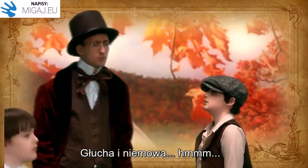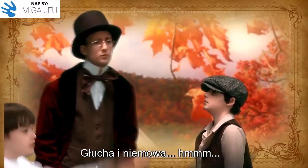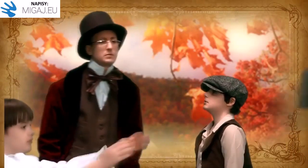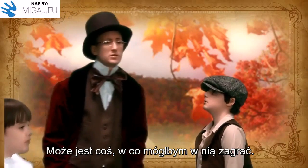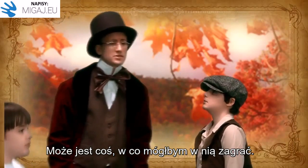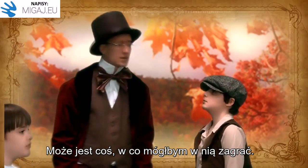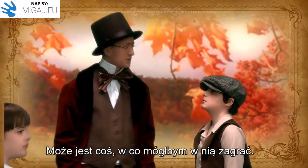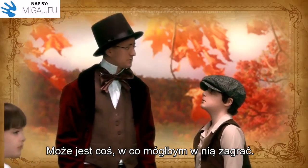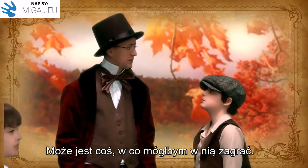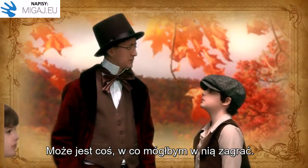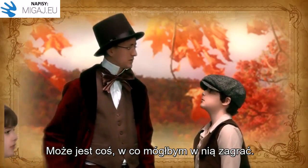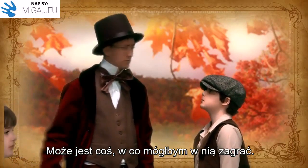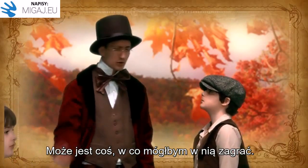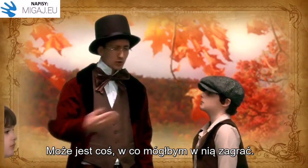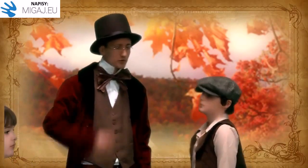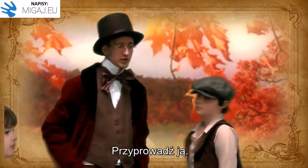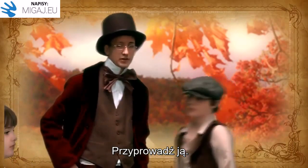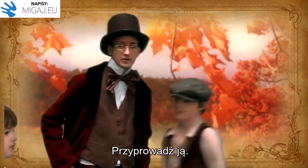Well, maybe there's a game I can play with her. Bring her over here.